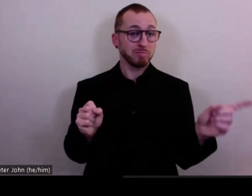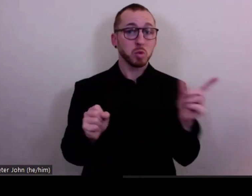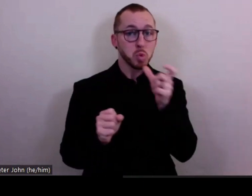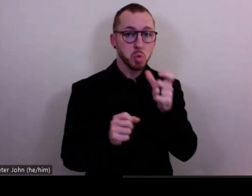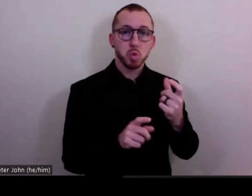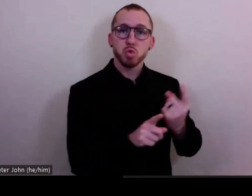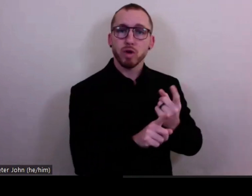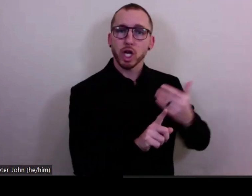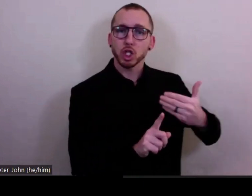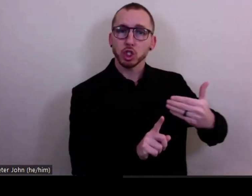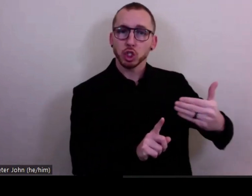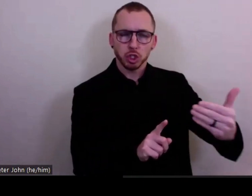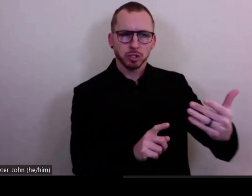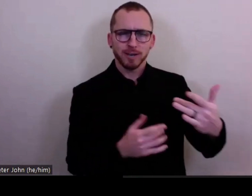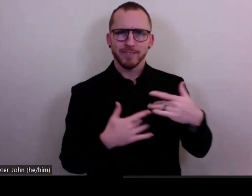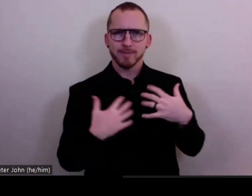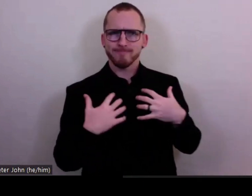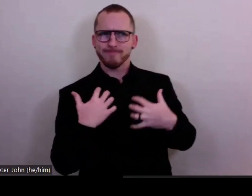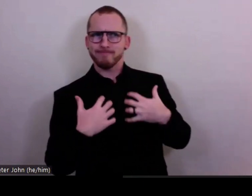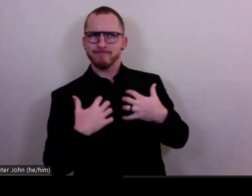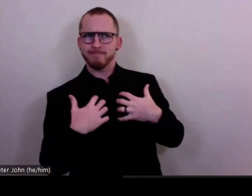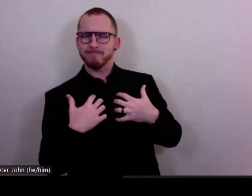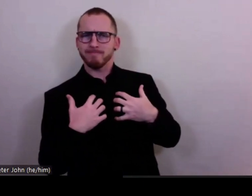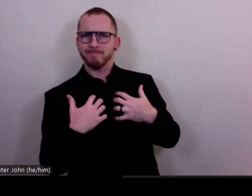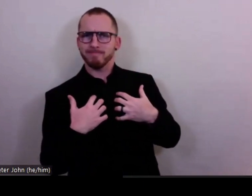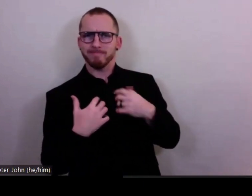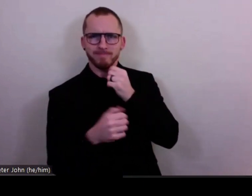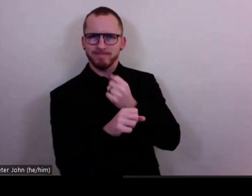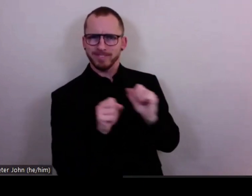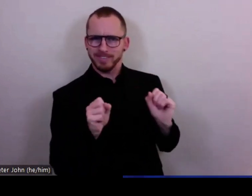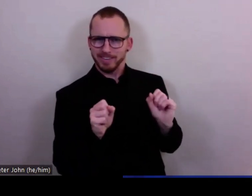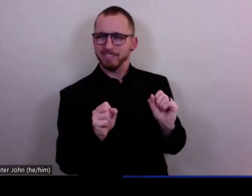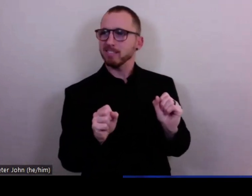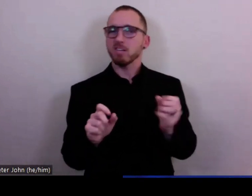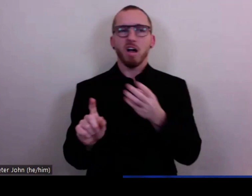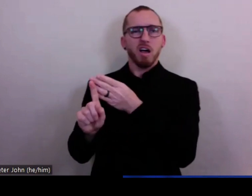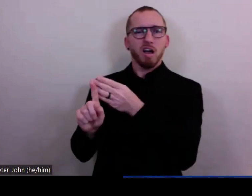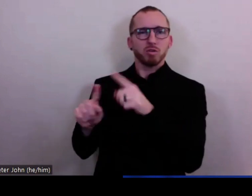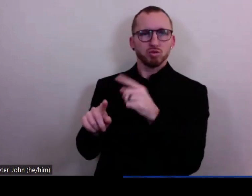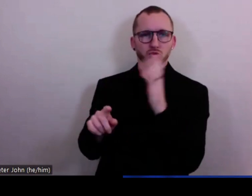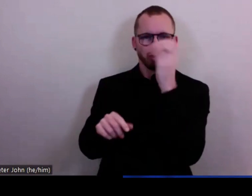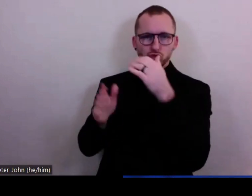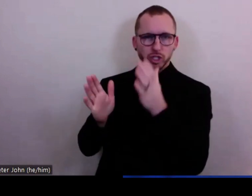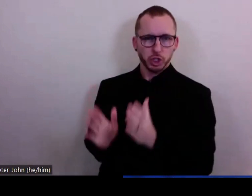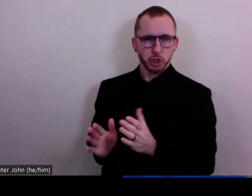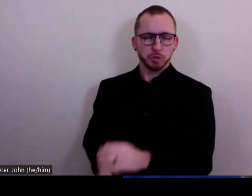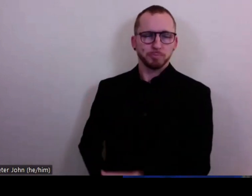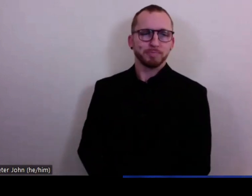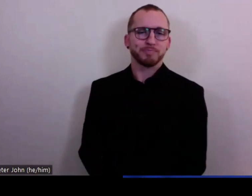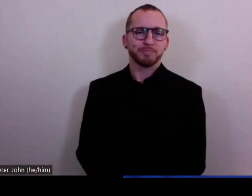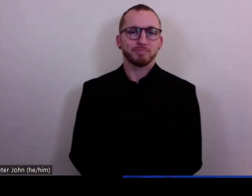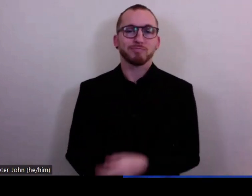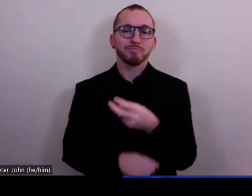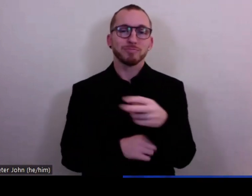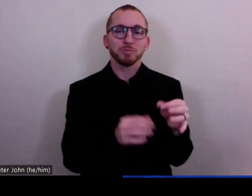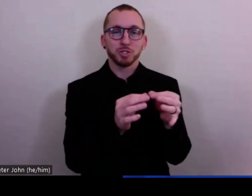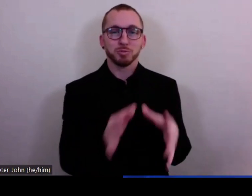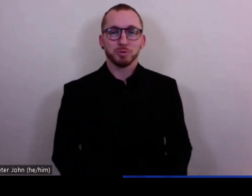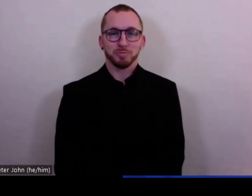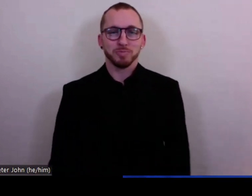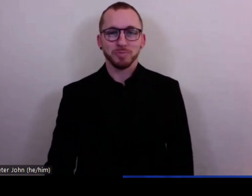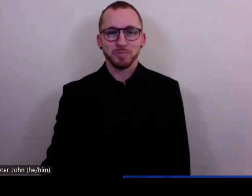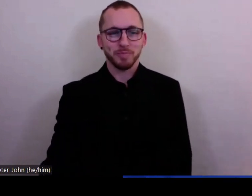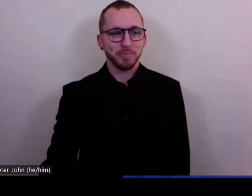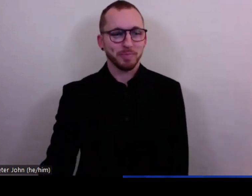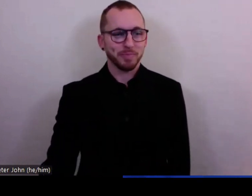not safe for me. So we see that as well. Precocious self-care. Once again, we'll see